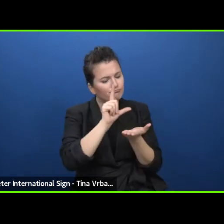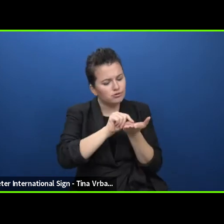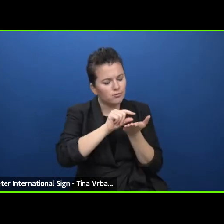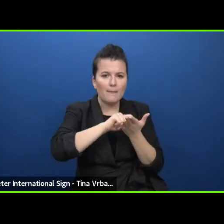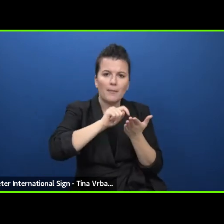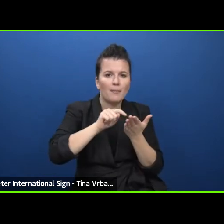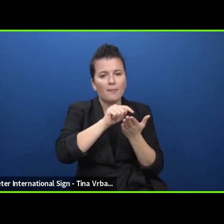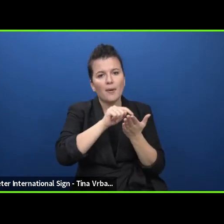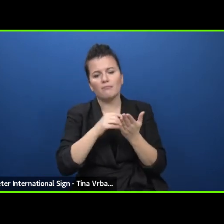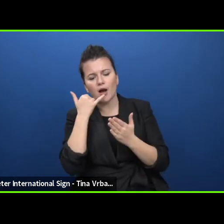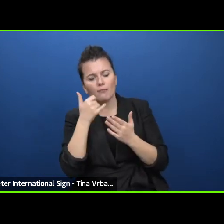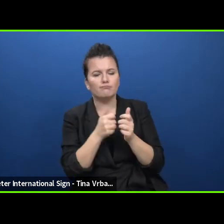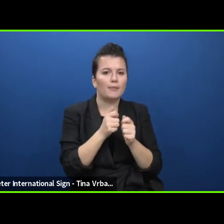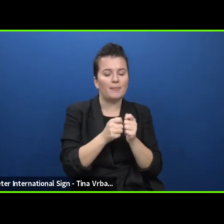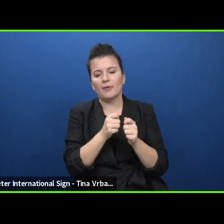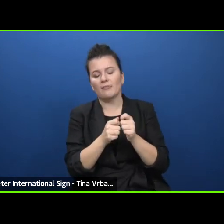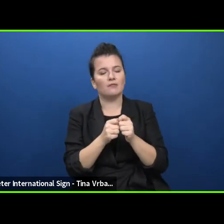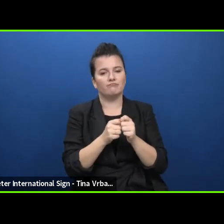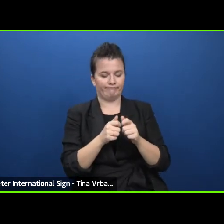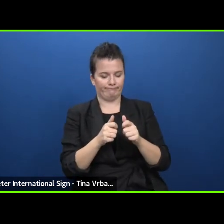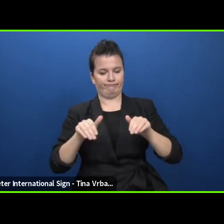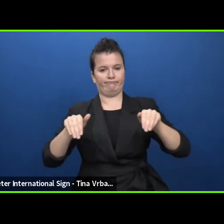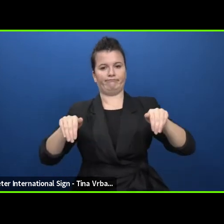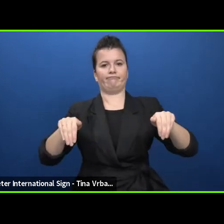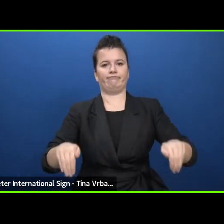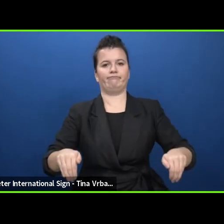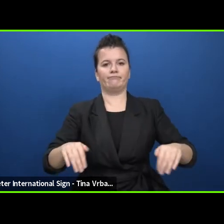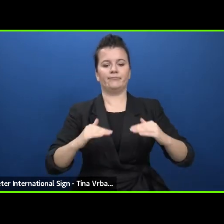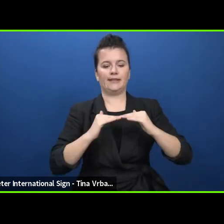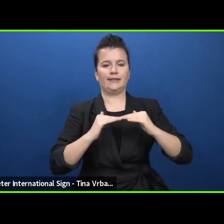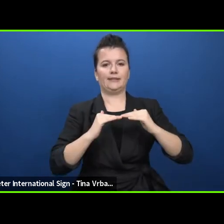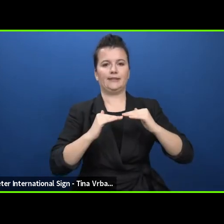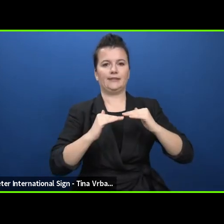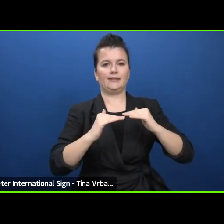built to last, to stand still, to prevail.